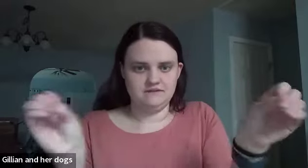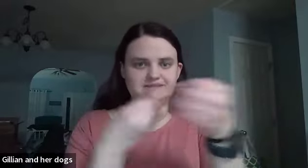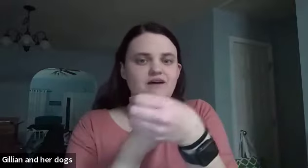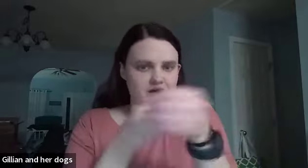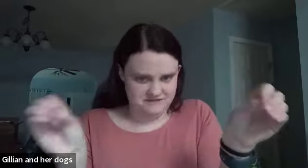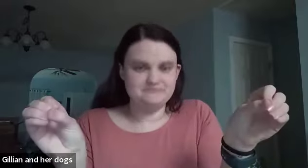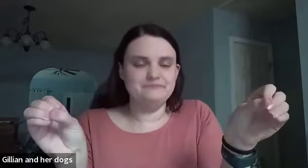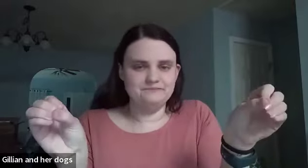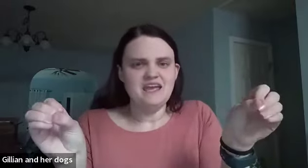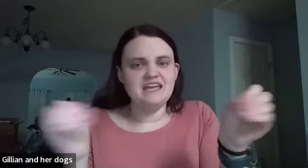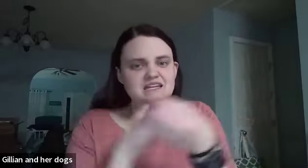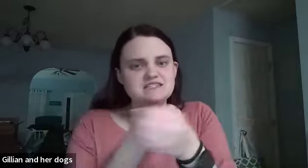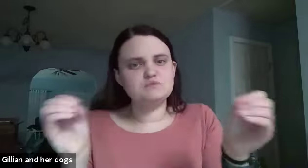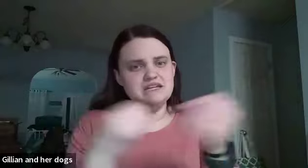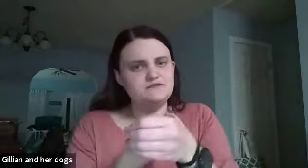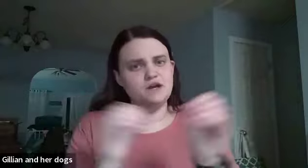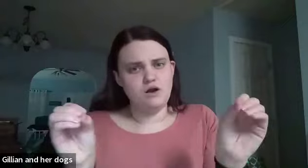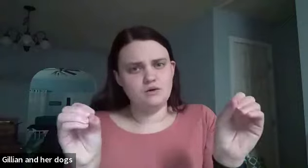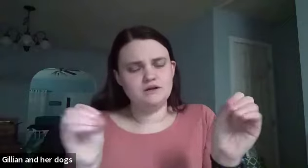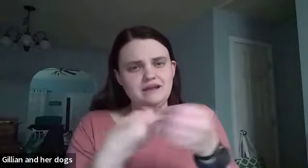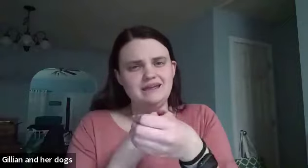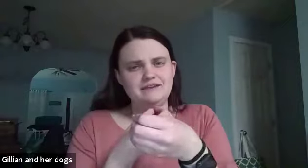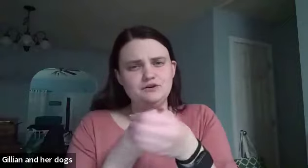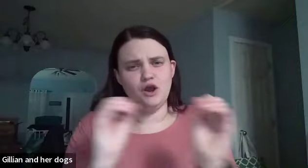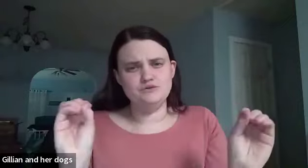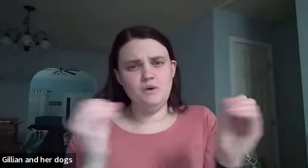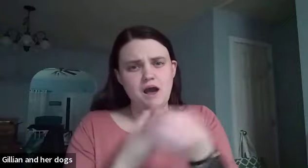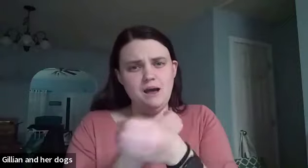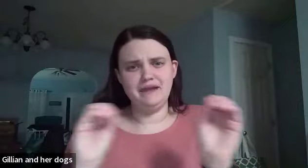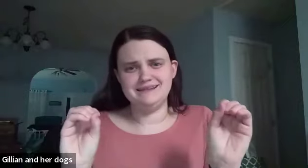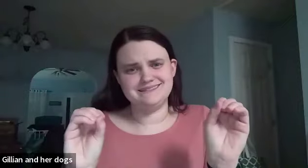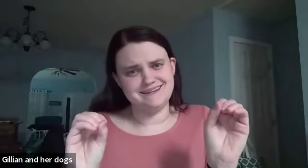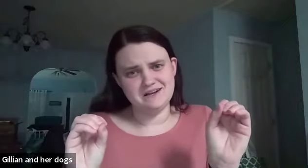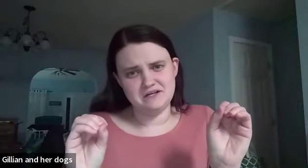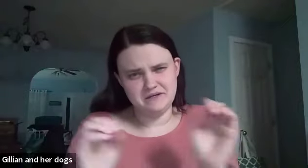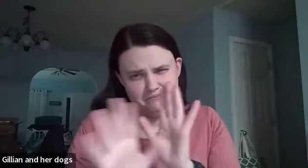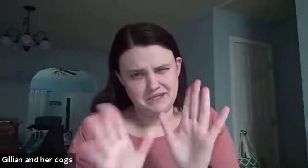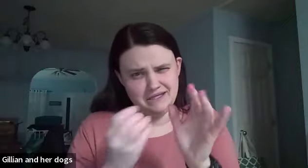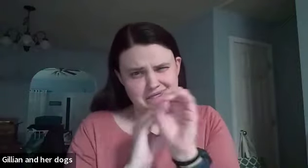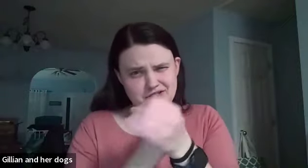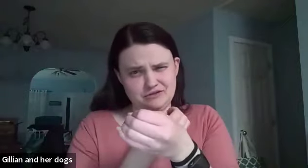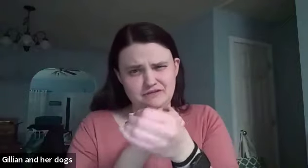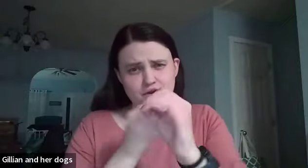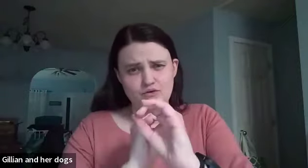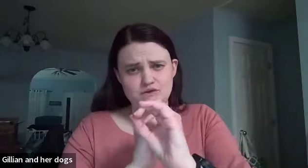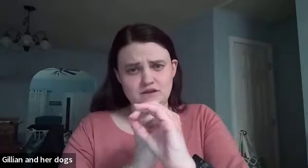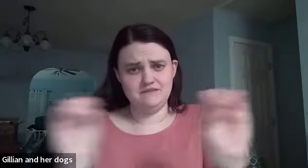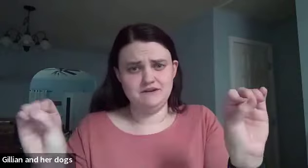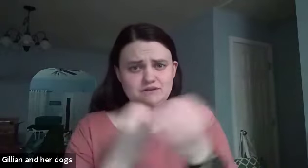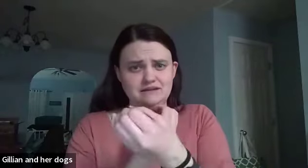office, office. It is, this one is very awkward. And if your O's go up, it's not going to be a big issue. So, like, if your O's are like, even if you did